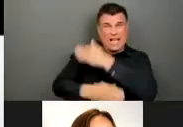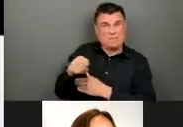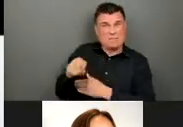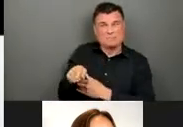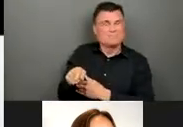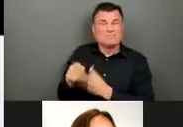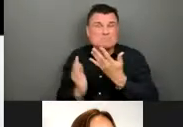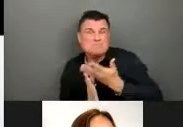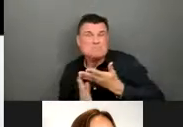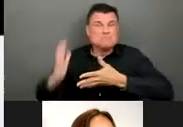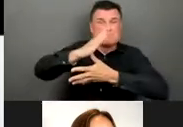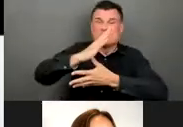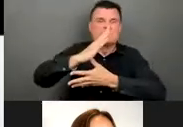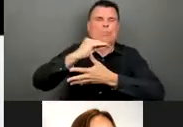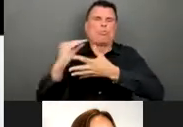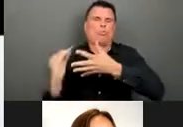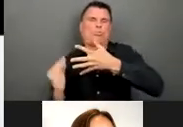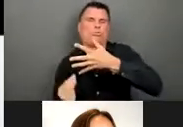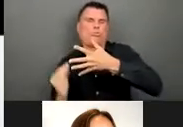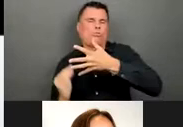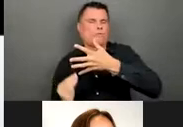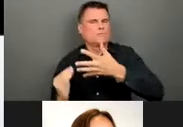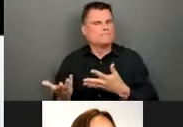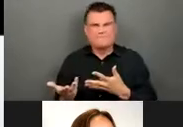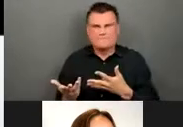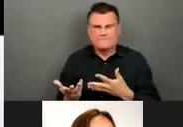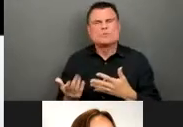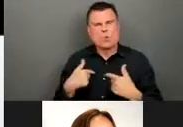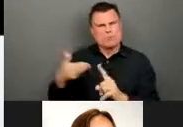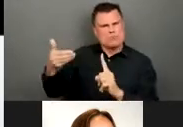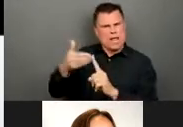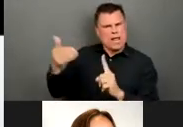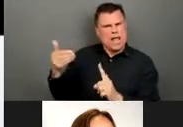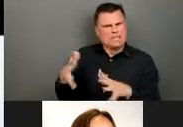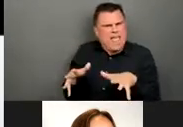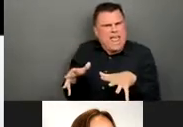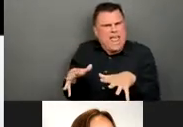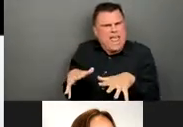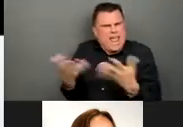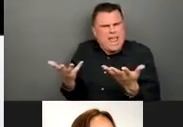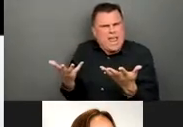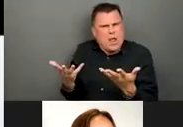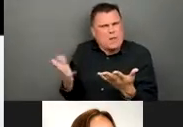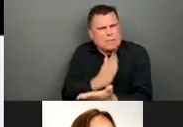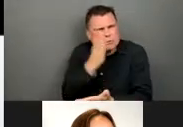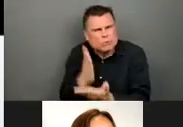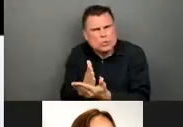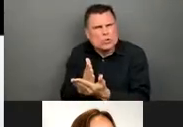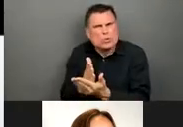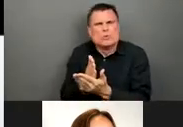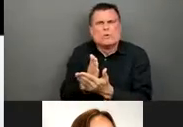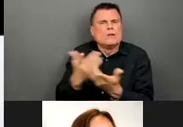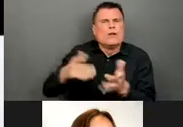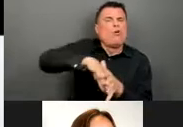work. Acknowledging this truth, how can we do better to ensure that no one is left behind? This